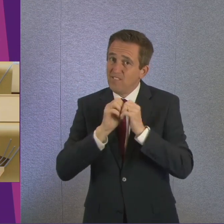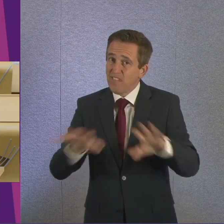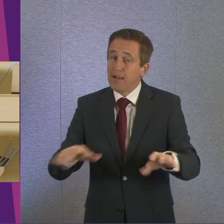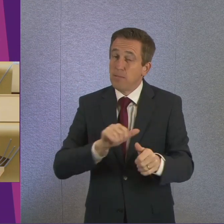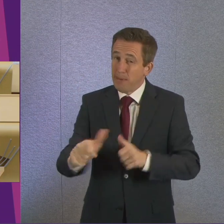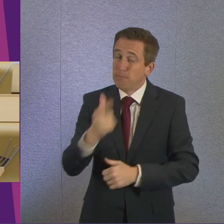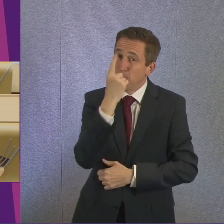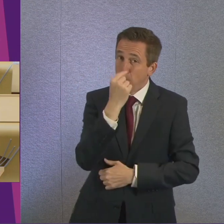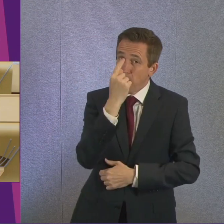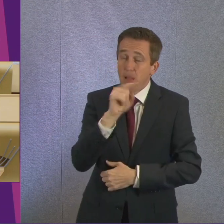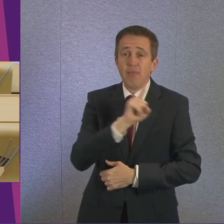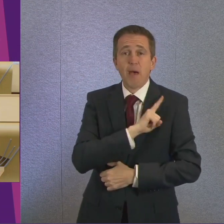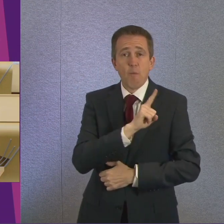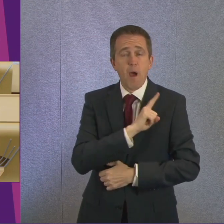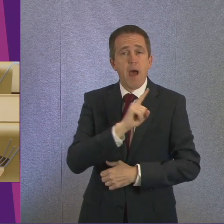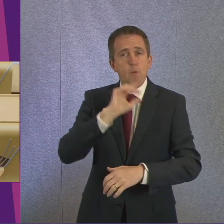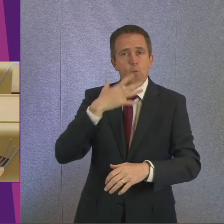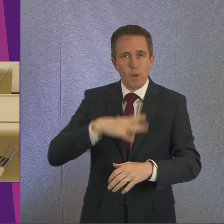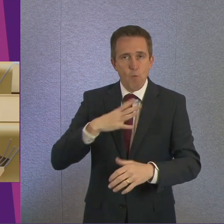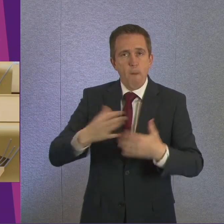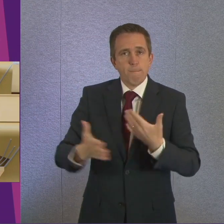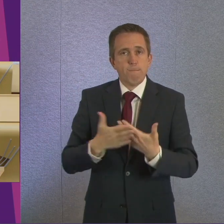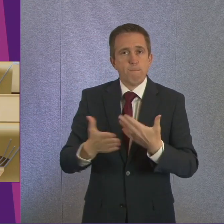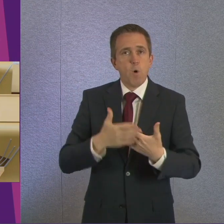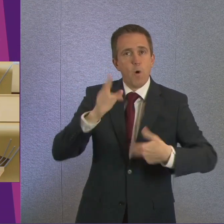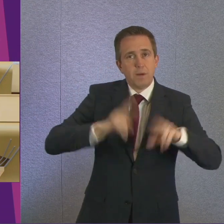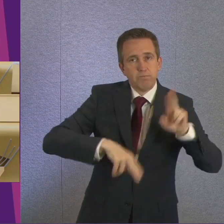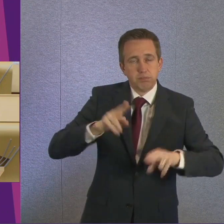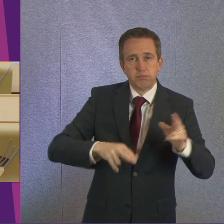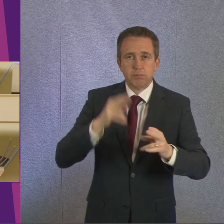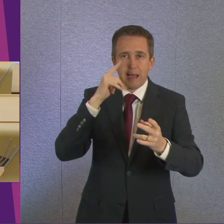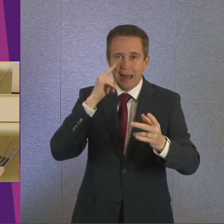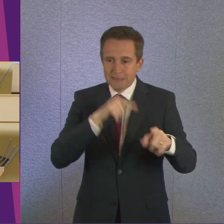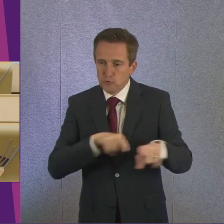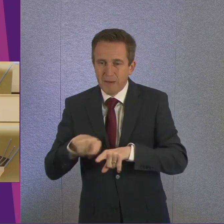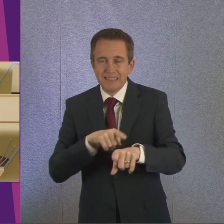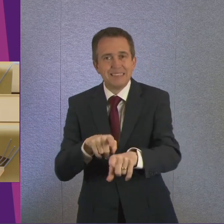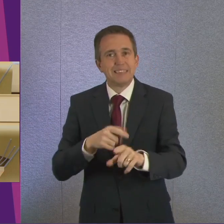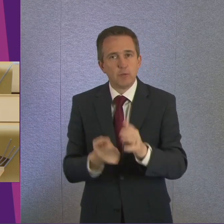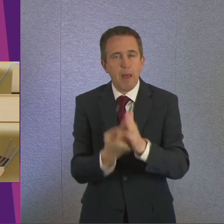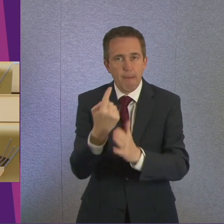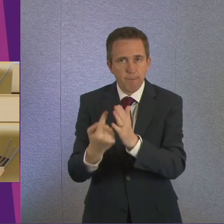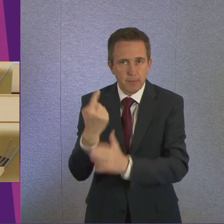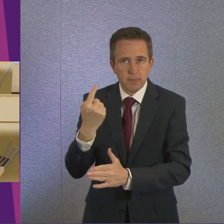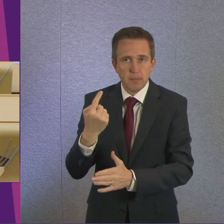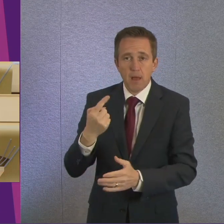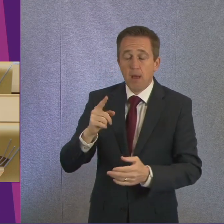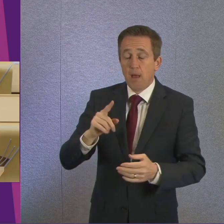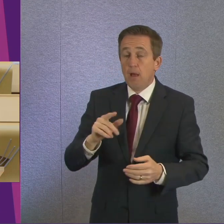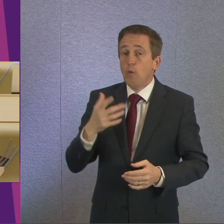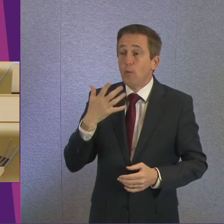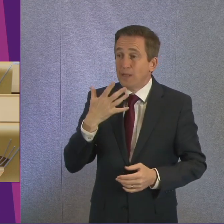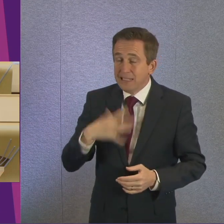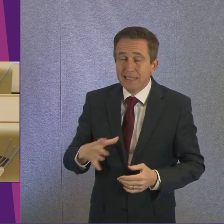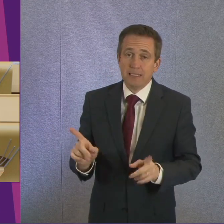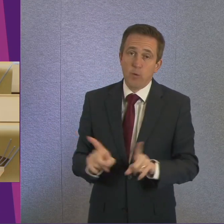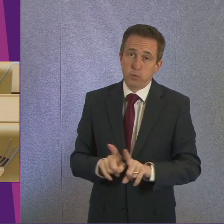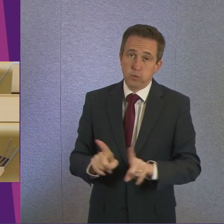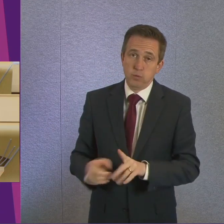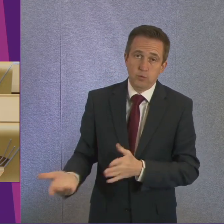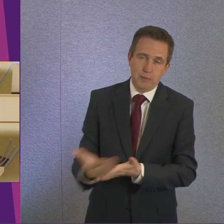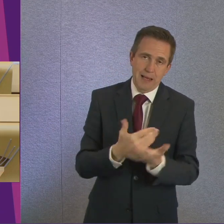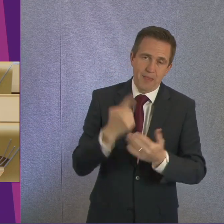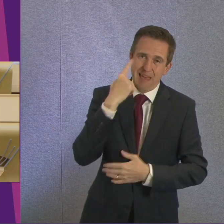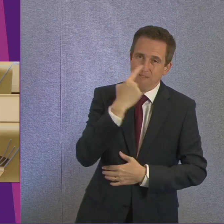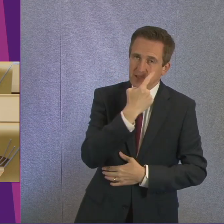why test, trace and isolate is so important. But the other steps and the balance of the evidence that we will look to and the decisions that we